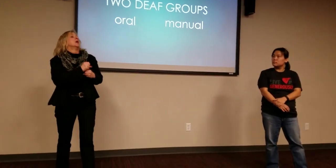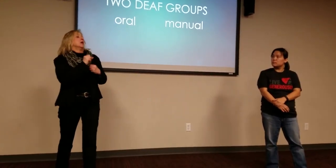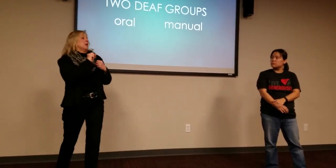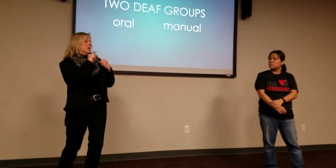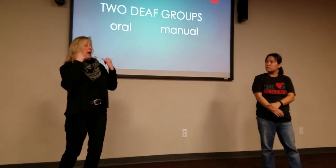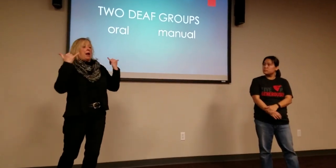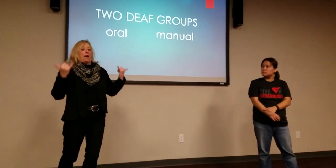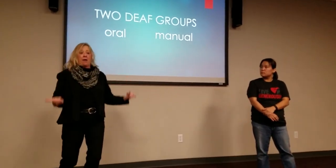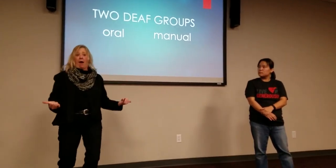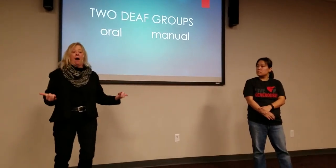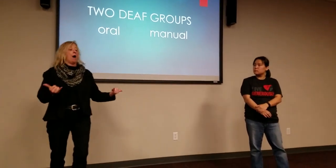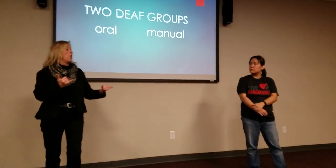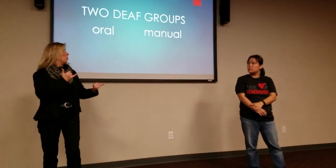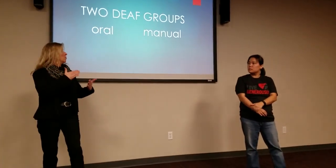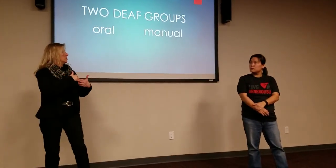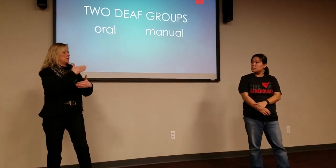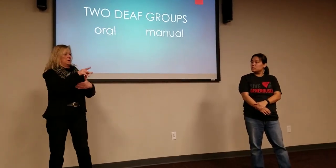Deafness in their families.